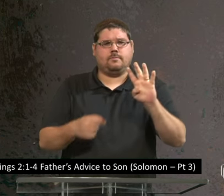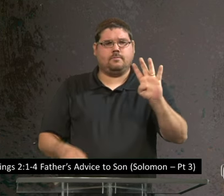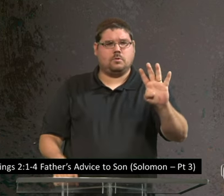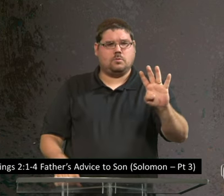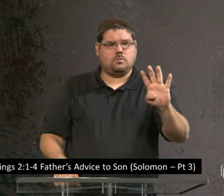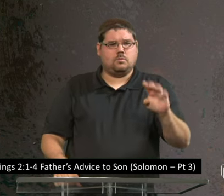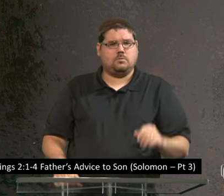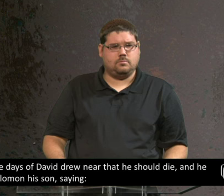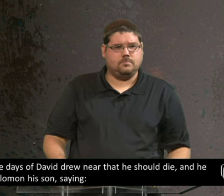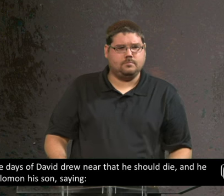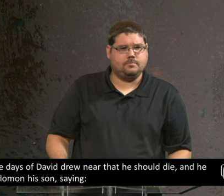1 through 4.